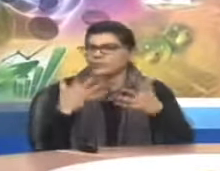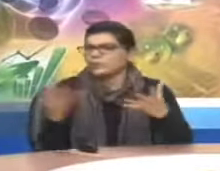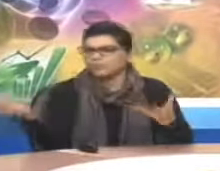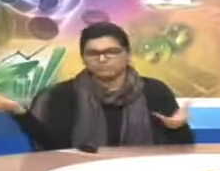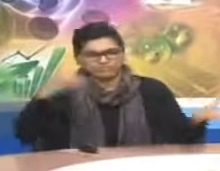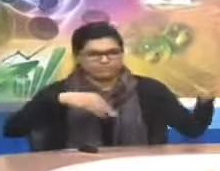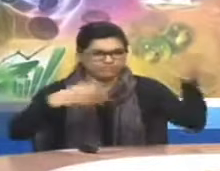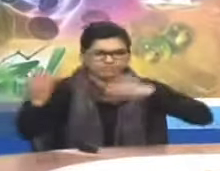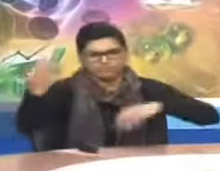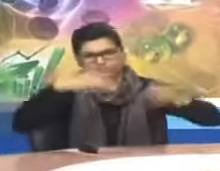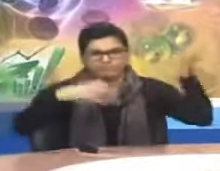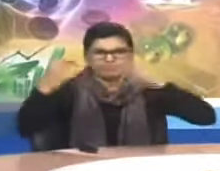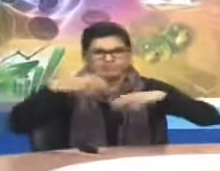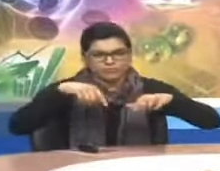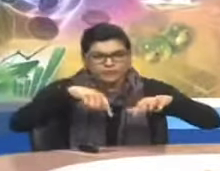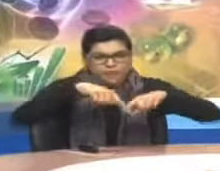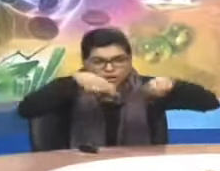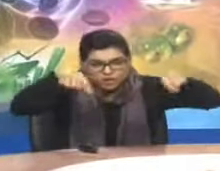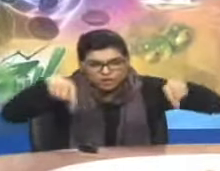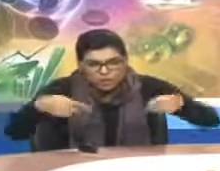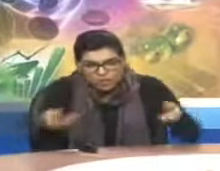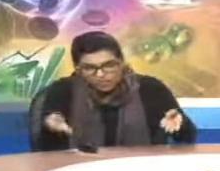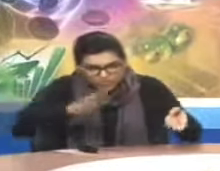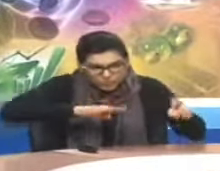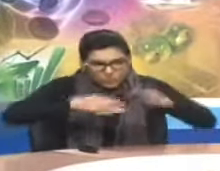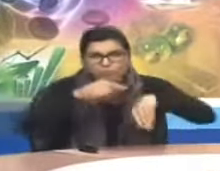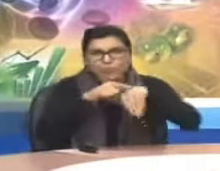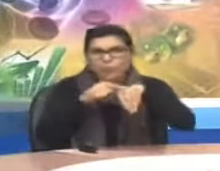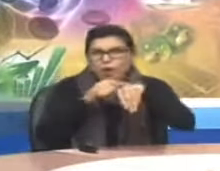We all know that in boxes we keep different things.